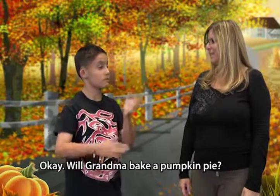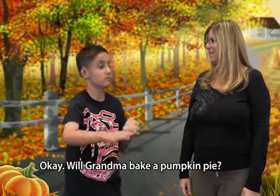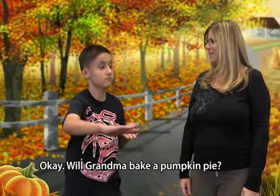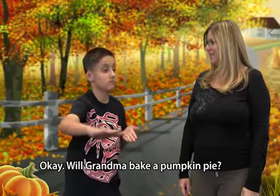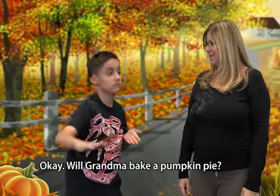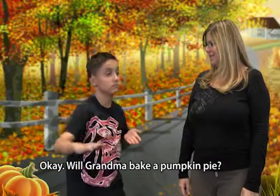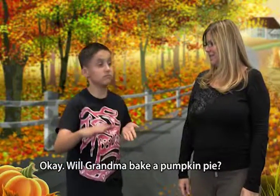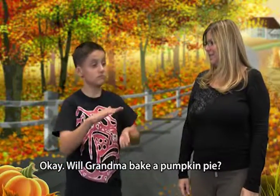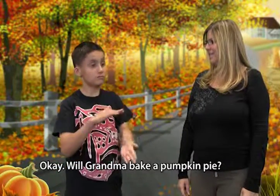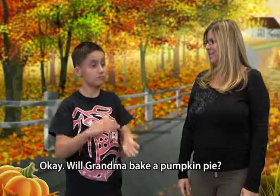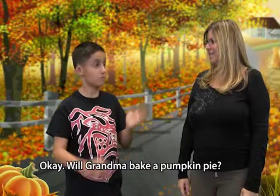pumpkin pie?